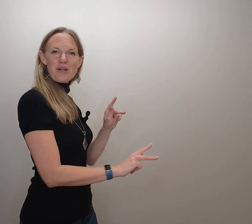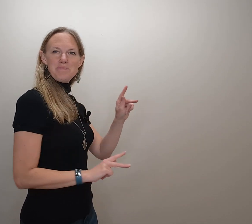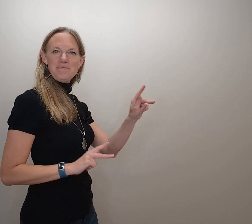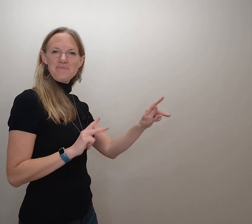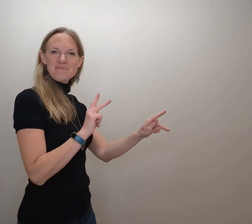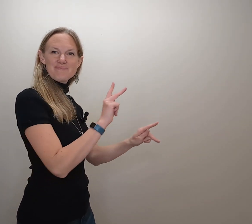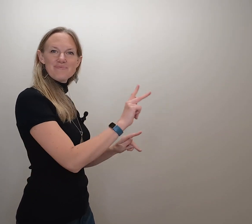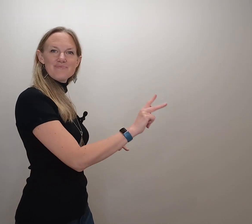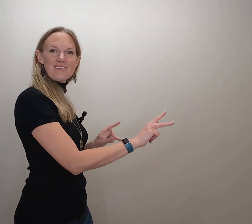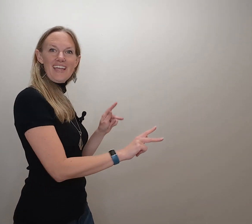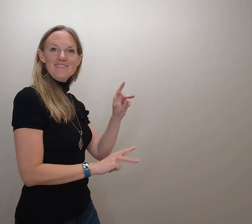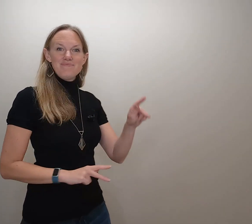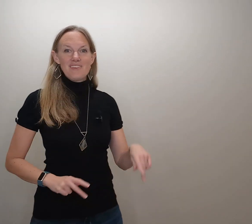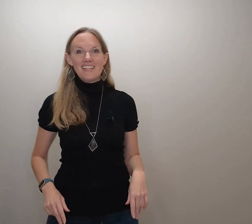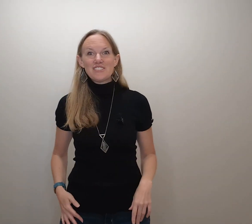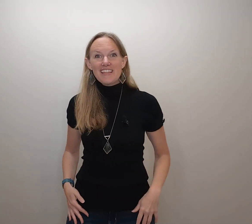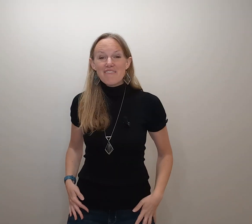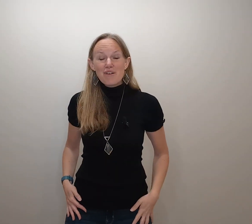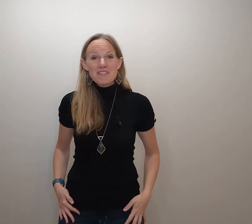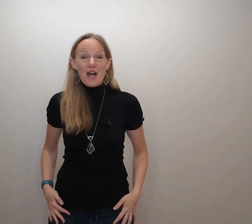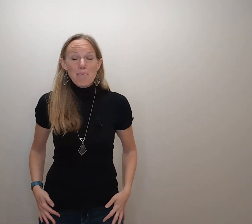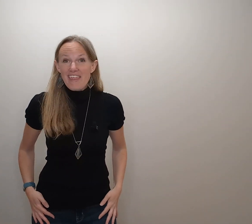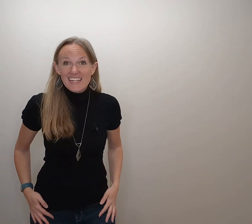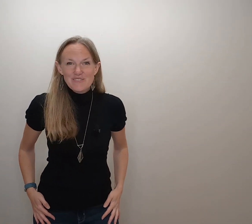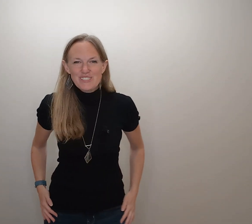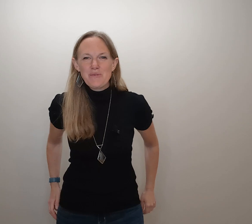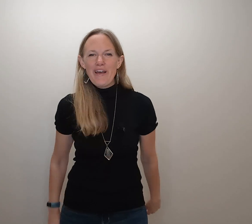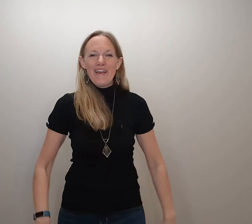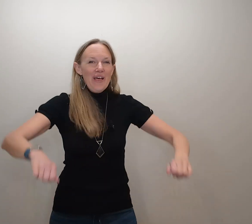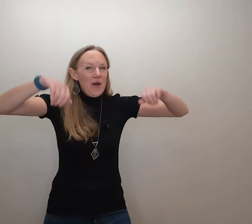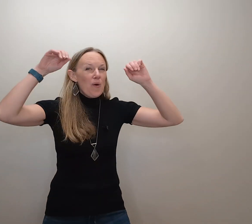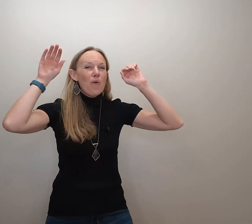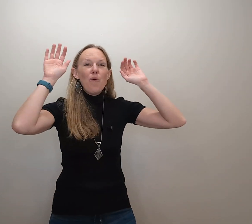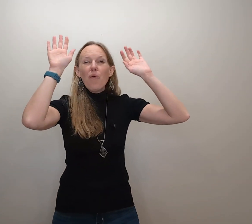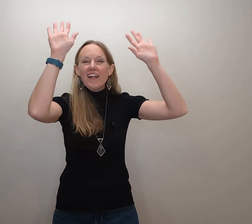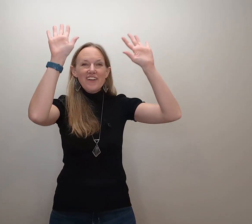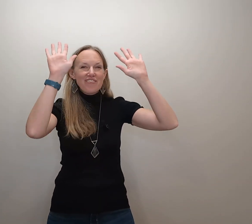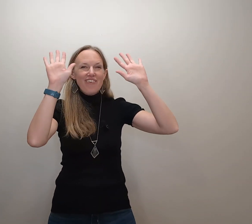form. Okay, let's try that from the top. That's verse 1. Wonderful,